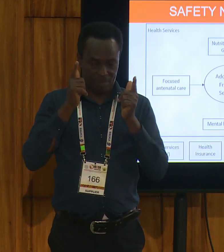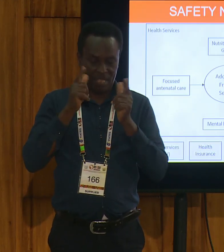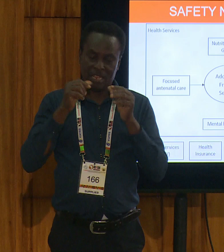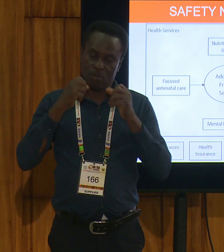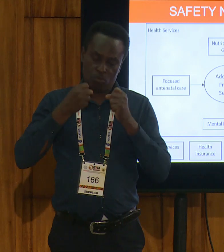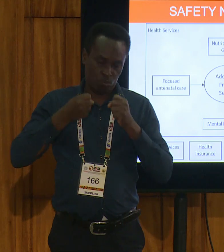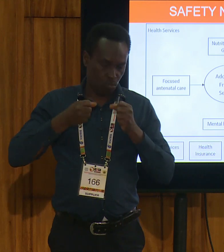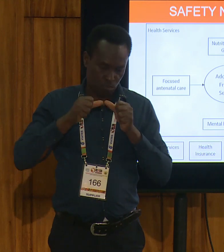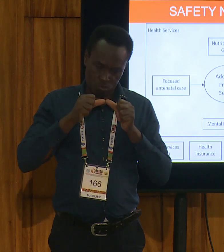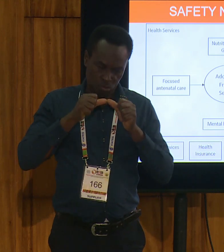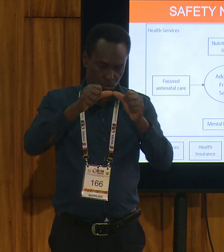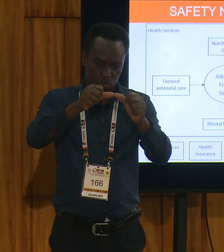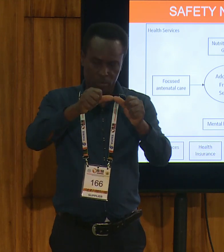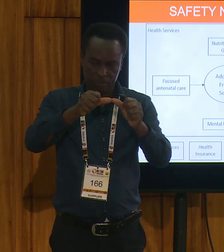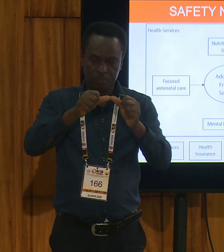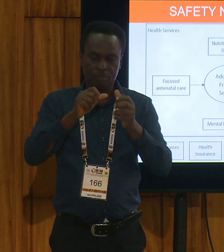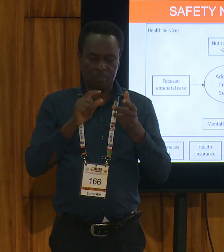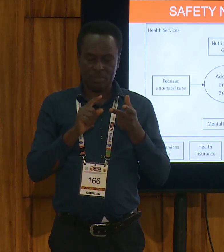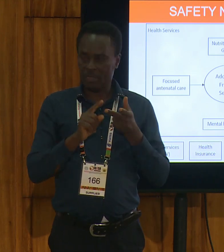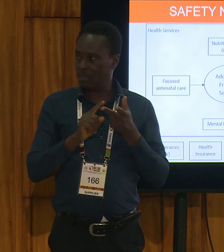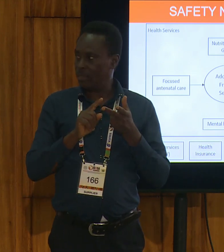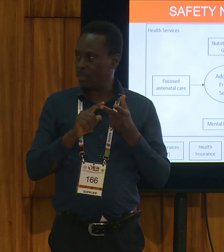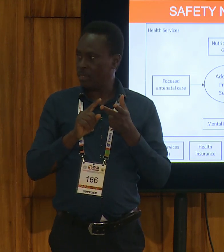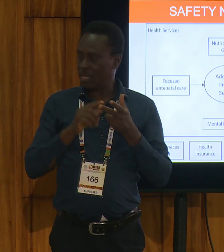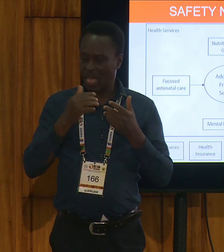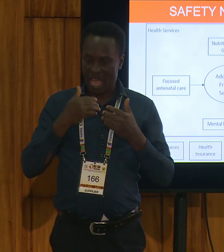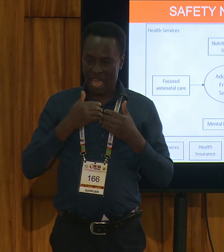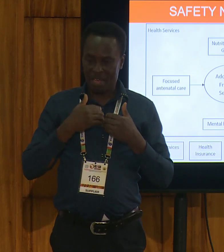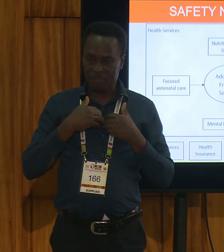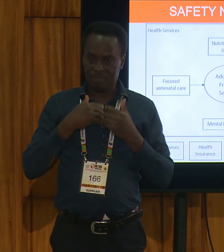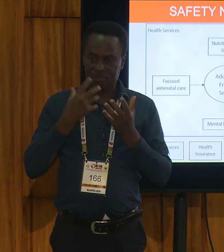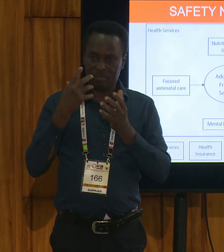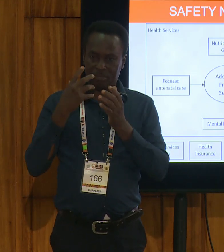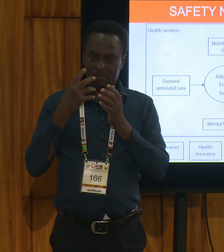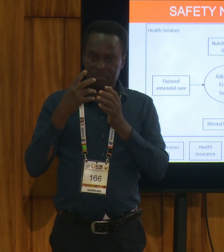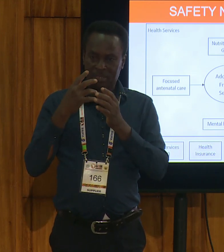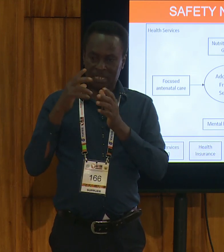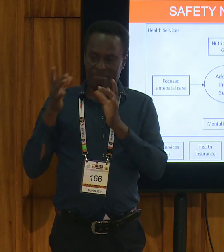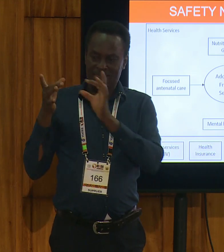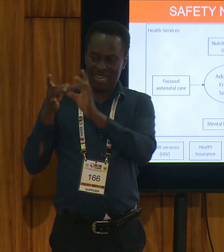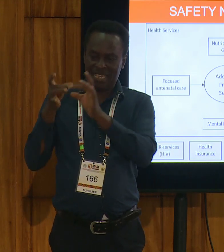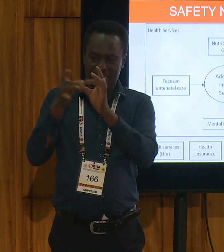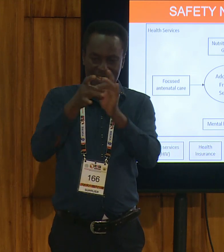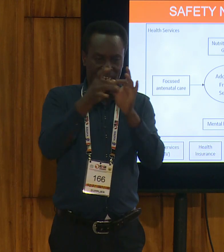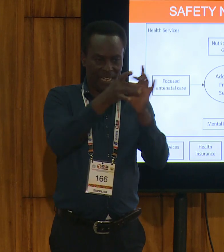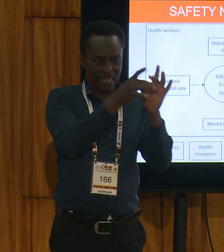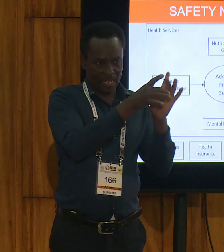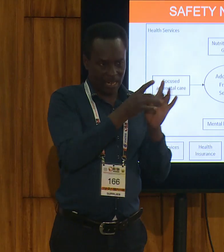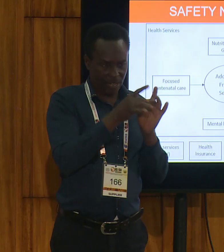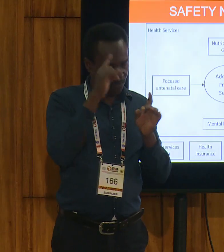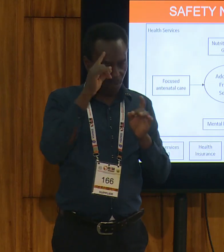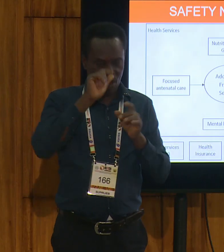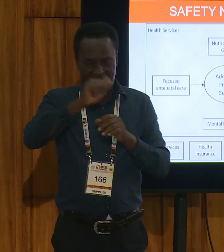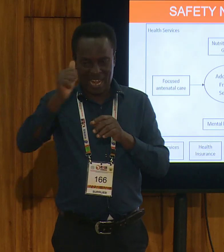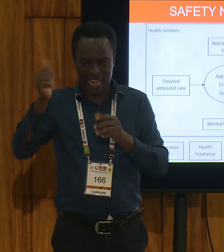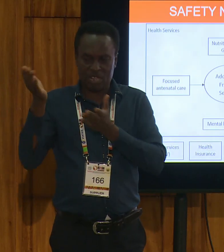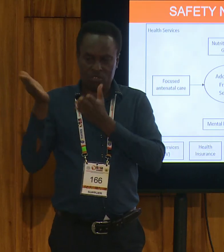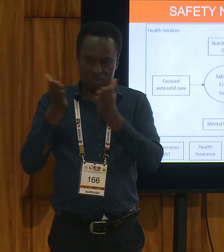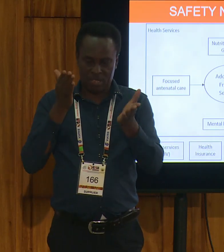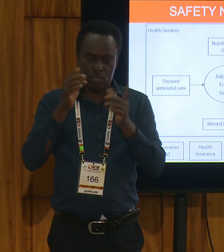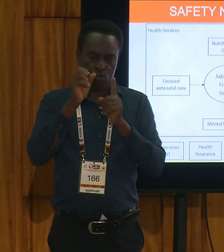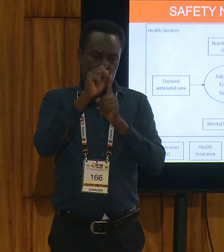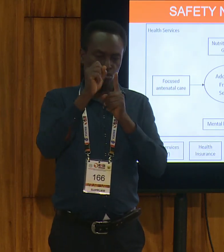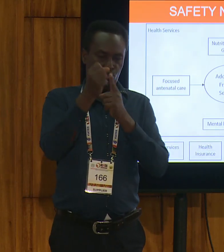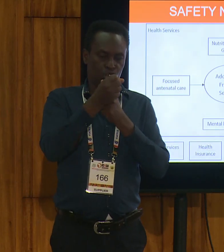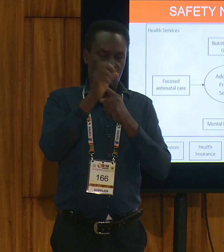sustainable. Then there are linkages to other social support and education services. So there's the social